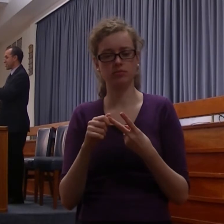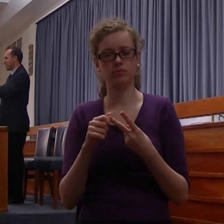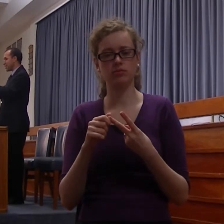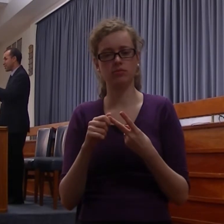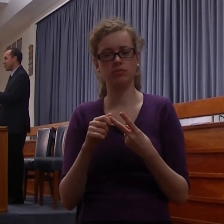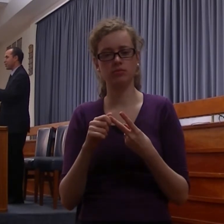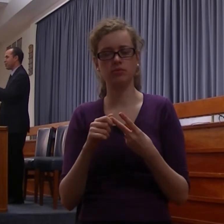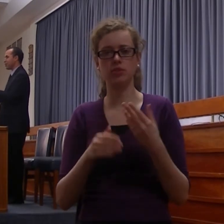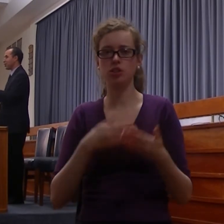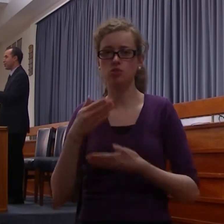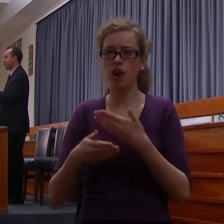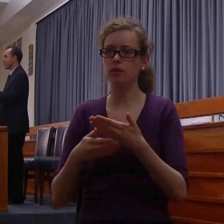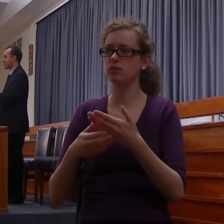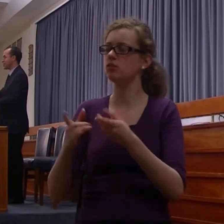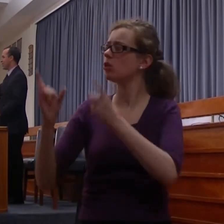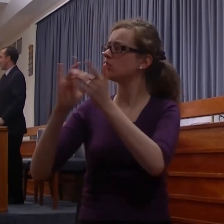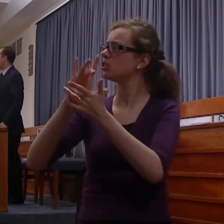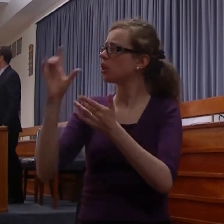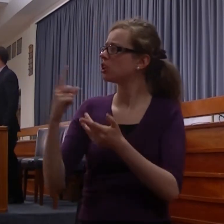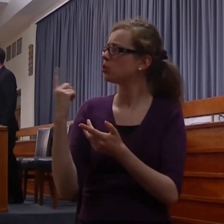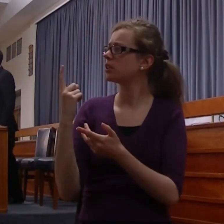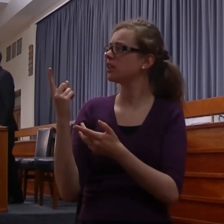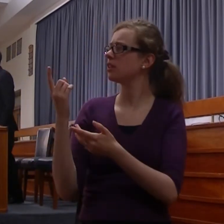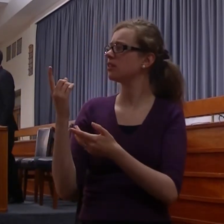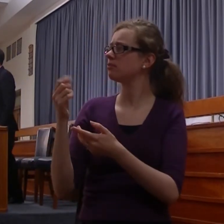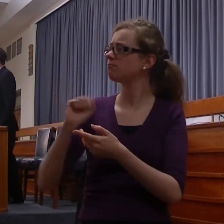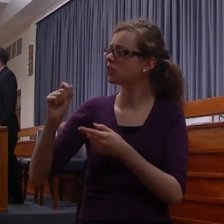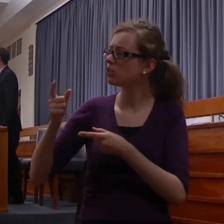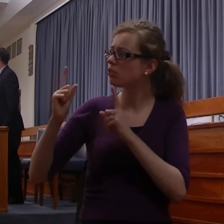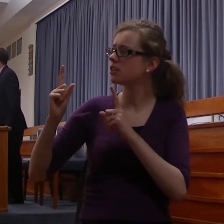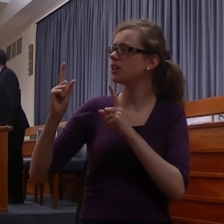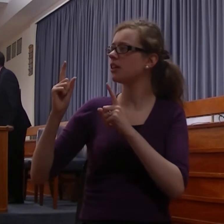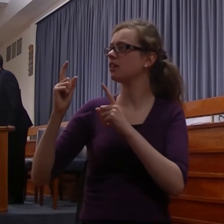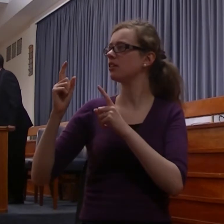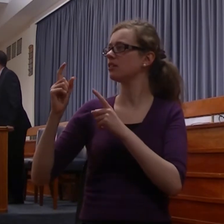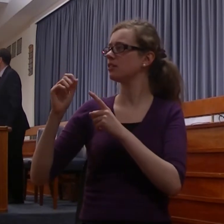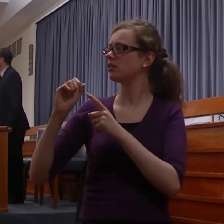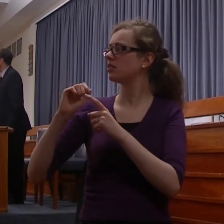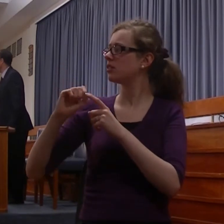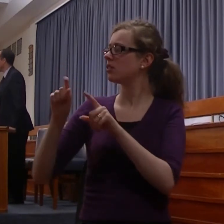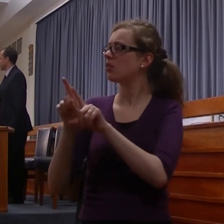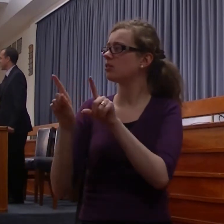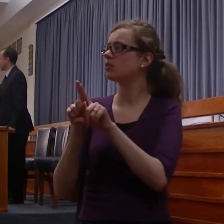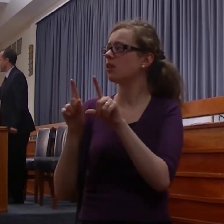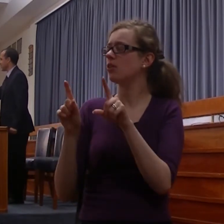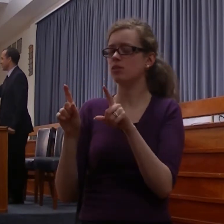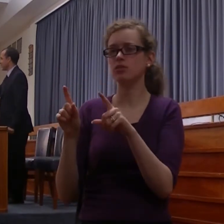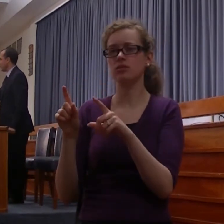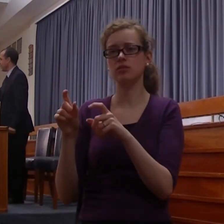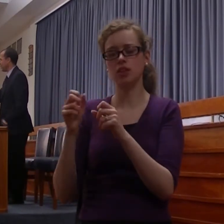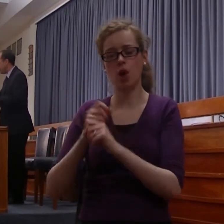the instruction, the letter is addressed to the pastor, and the second step gives us a description about the Lord Jesus